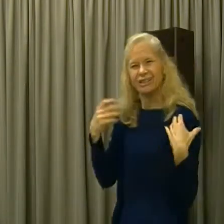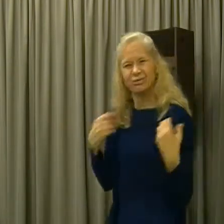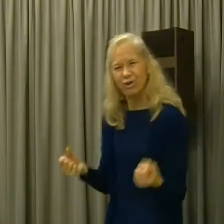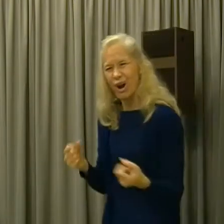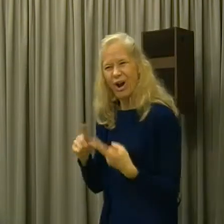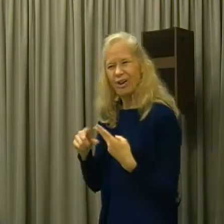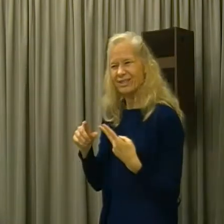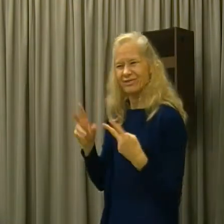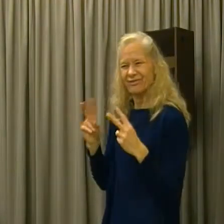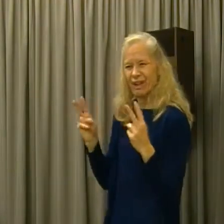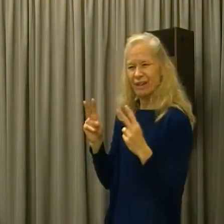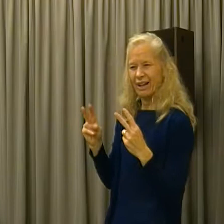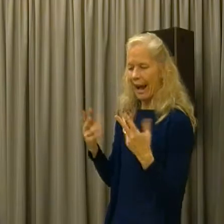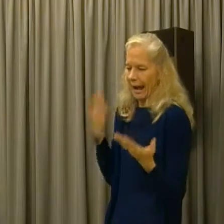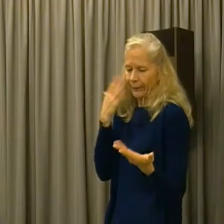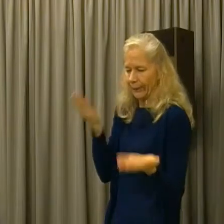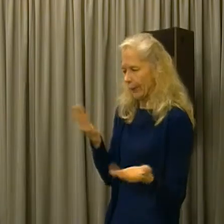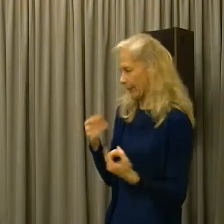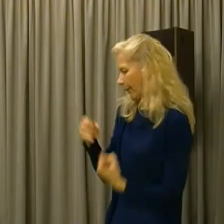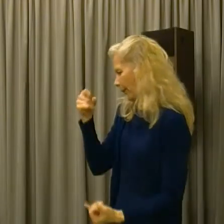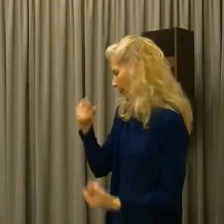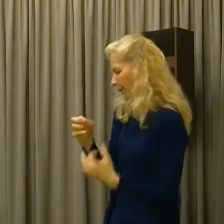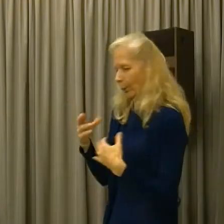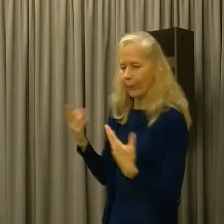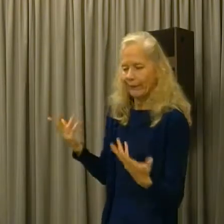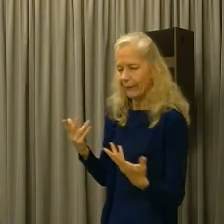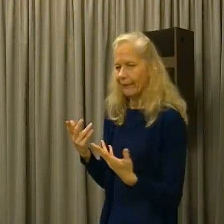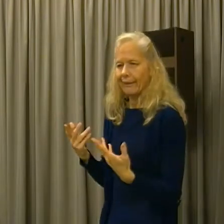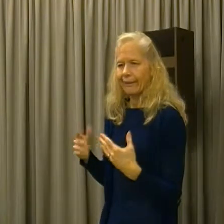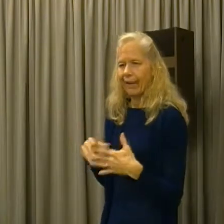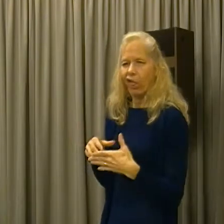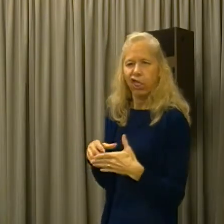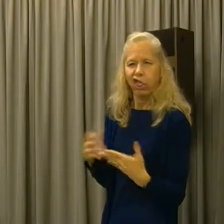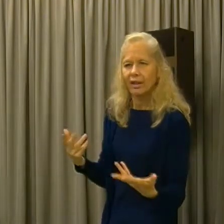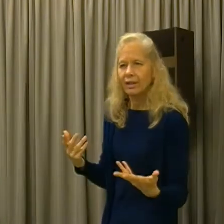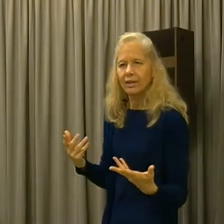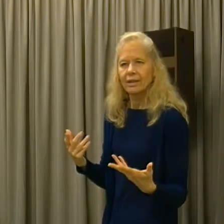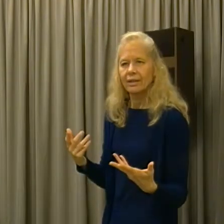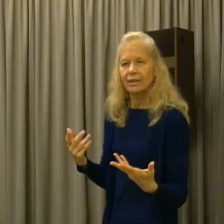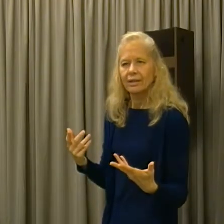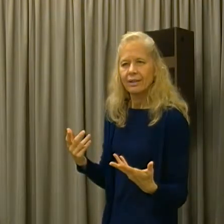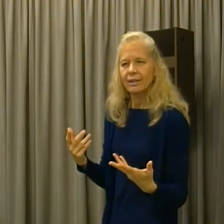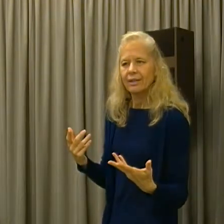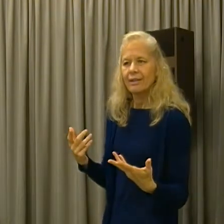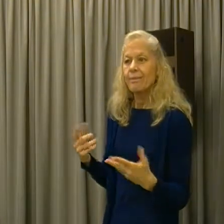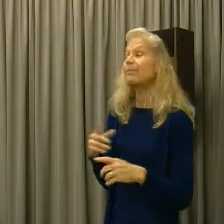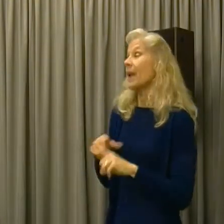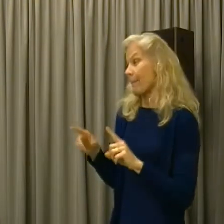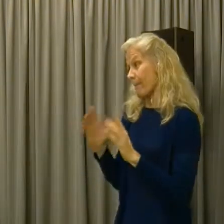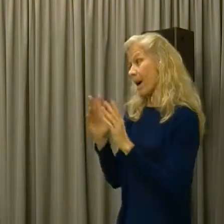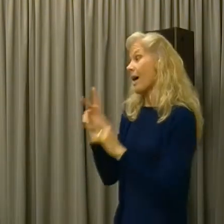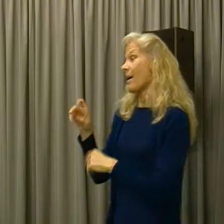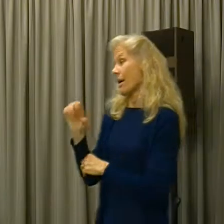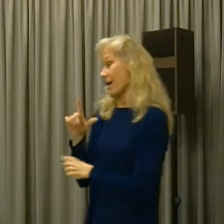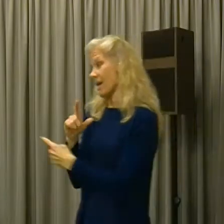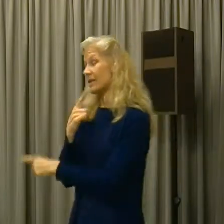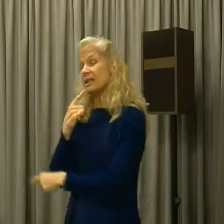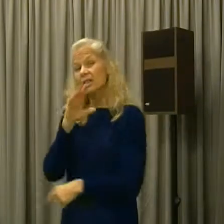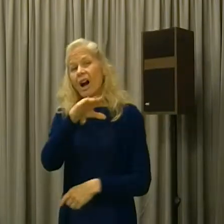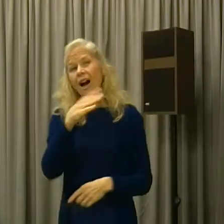yourself in the church. But when I come with a readiness to revenge all disobedience. In